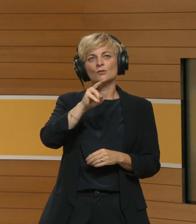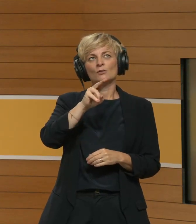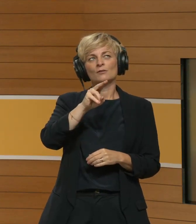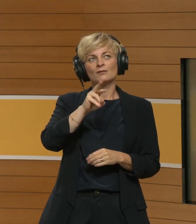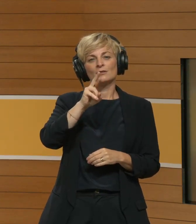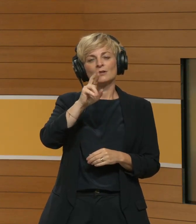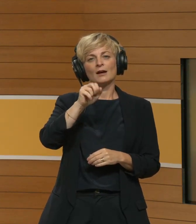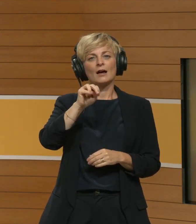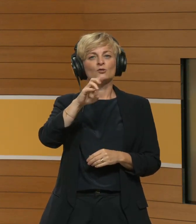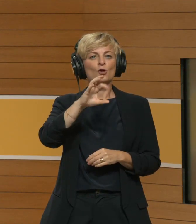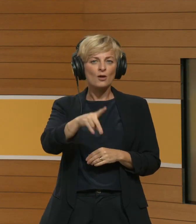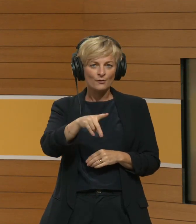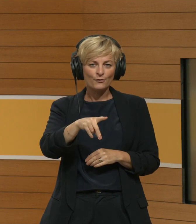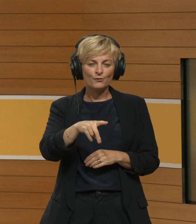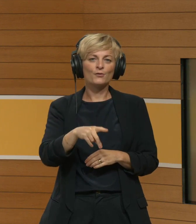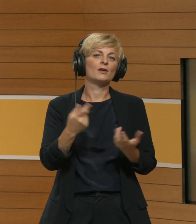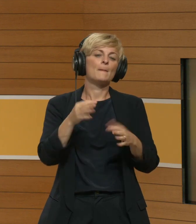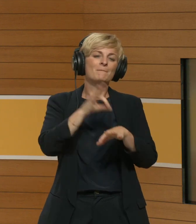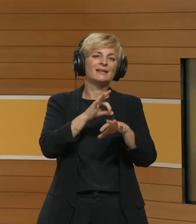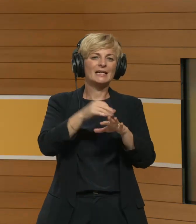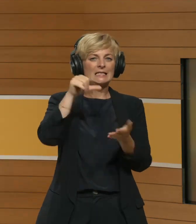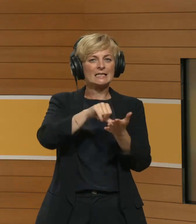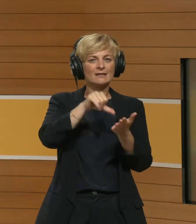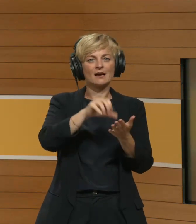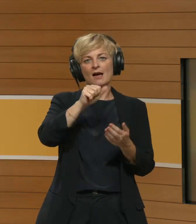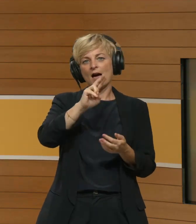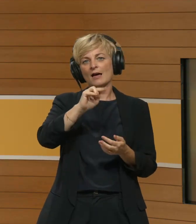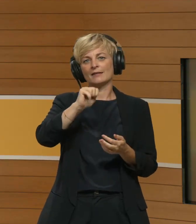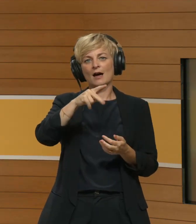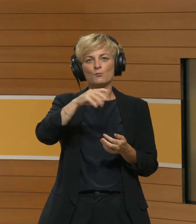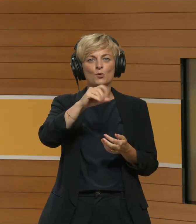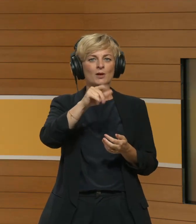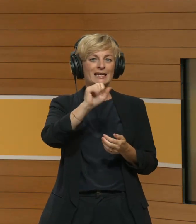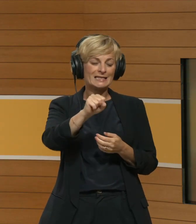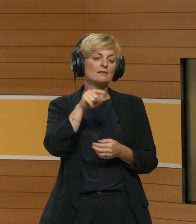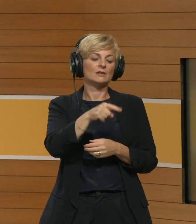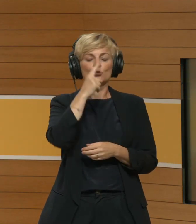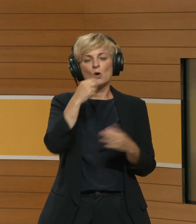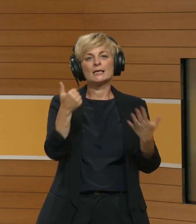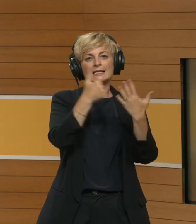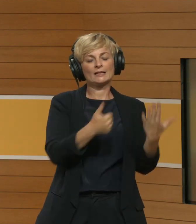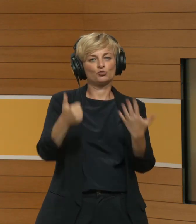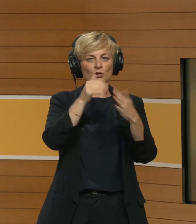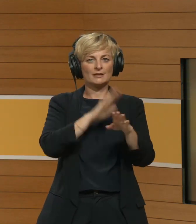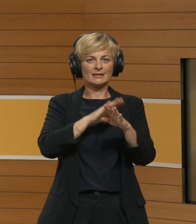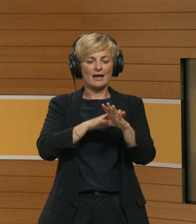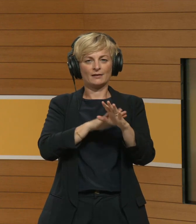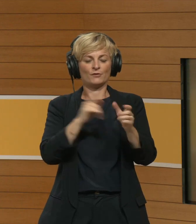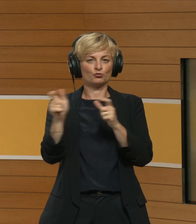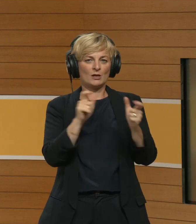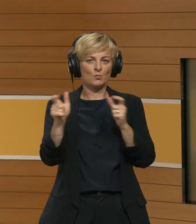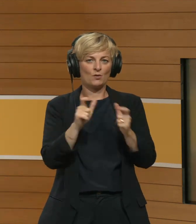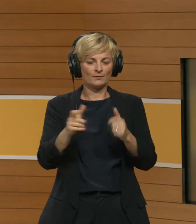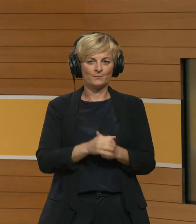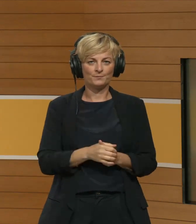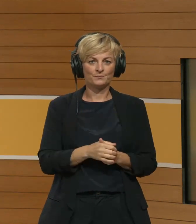Coast. Yeah, only 6 hours time change. Okay. And you, Sonja? The meeting for the coordinated